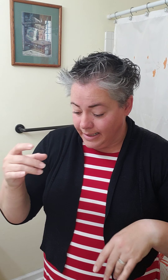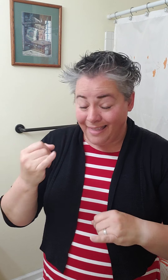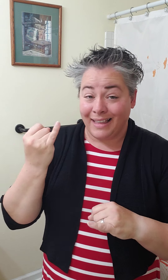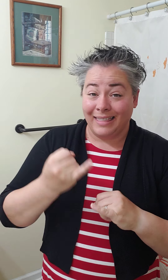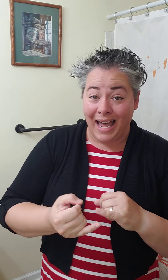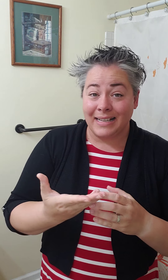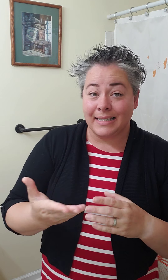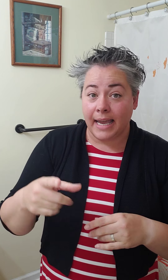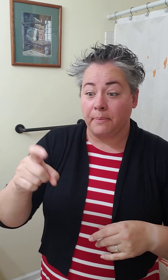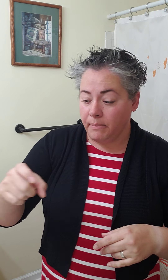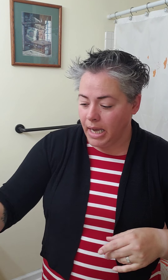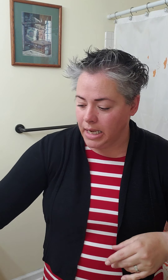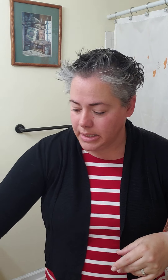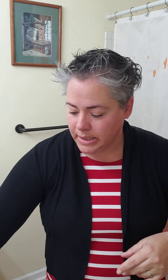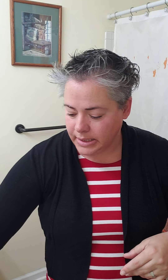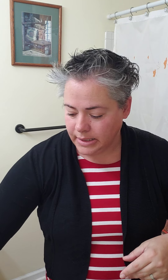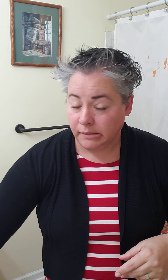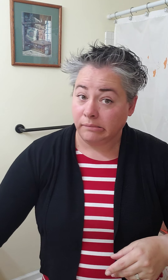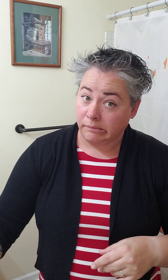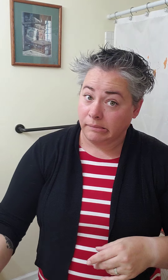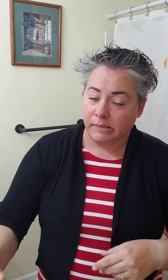the last thing